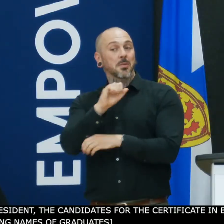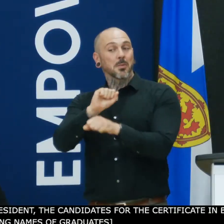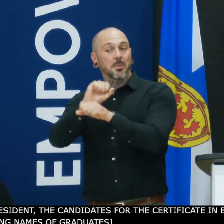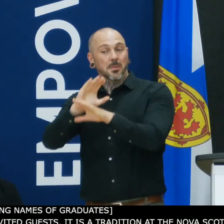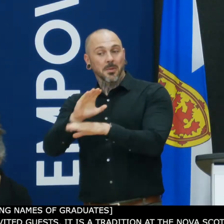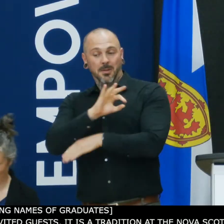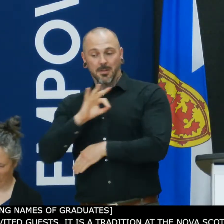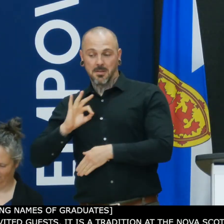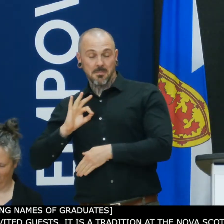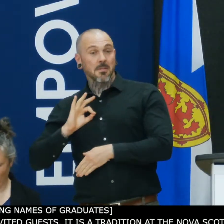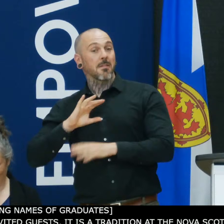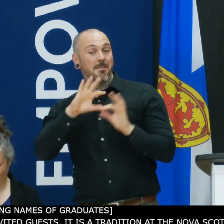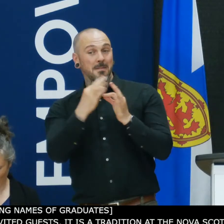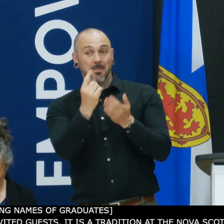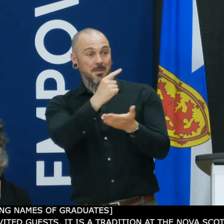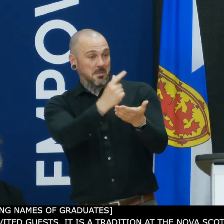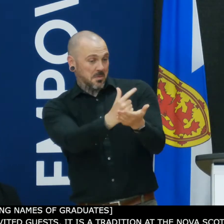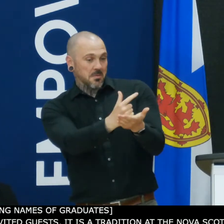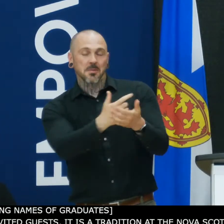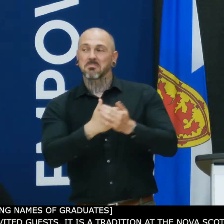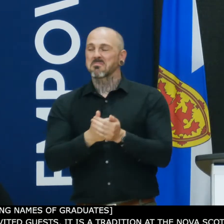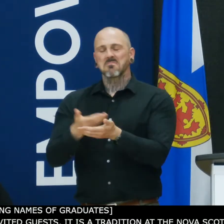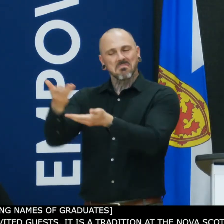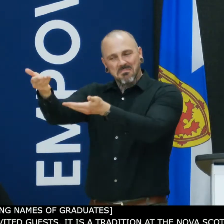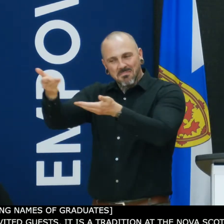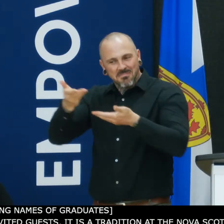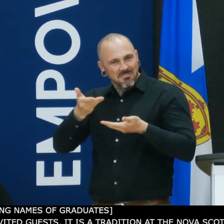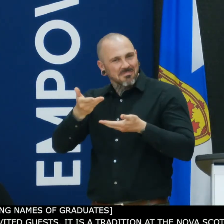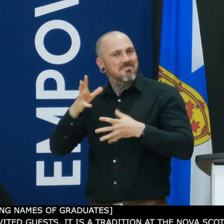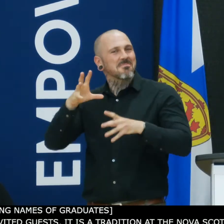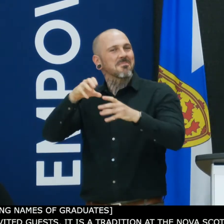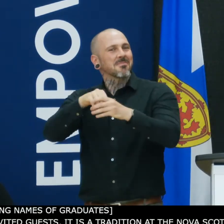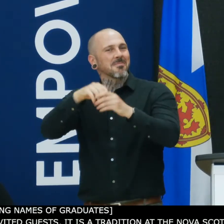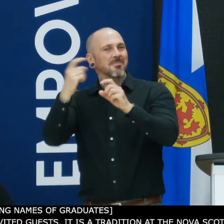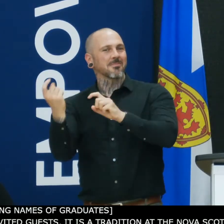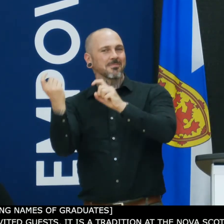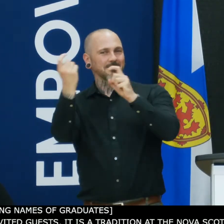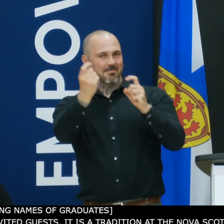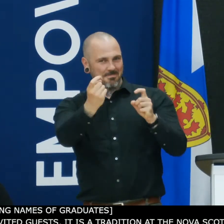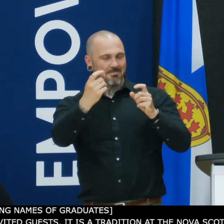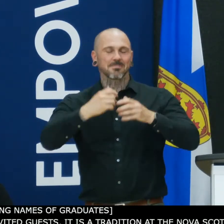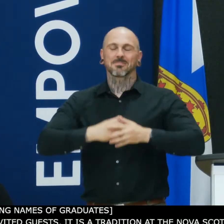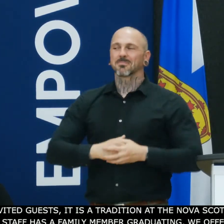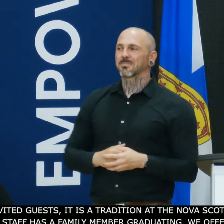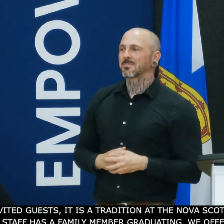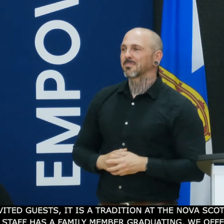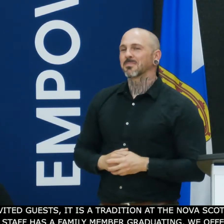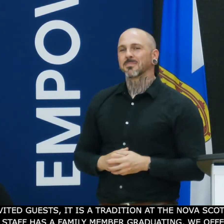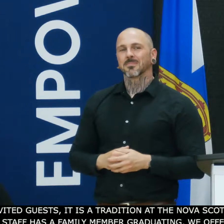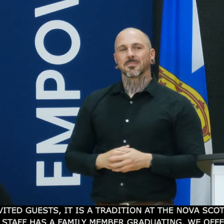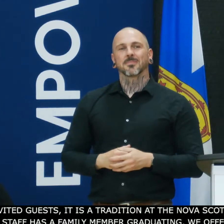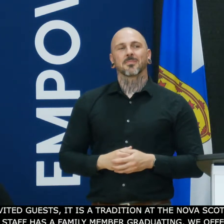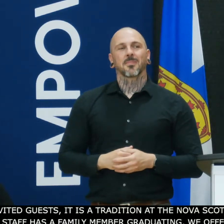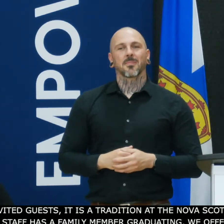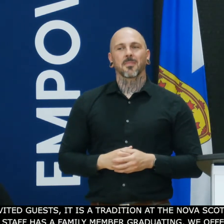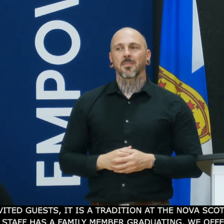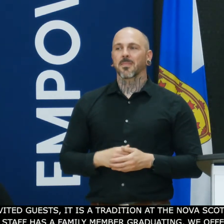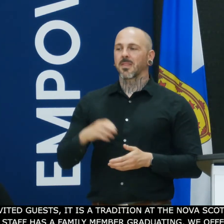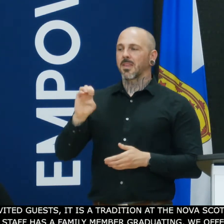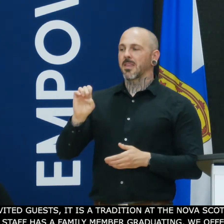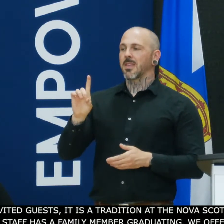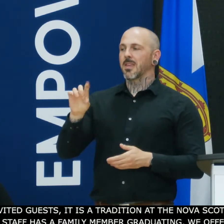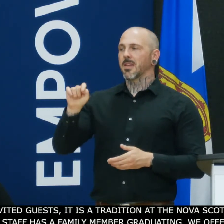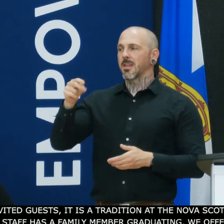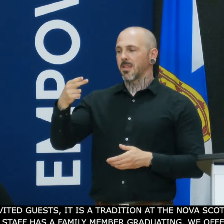member graduating, we offer them the opportunity to participate in the ceremony and present the credential. Edith